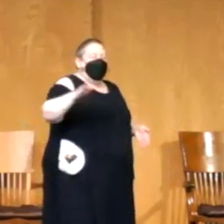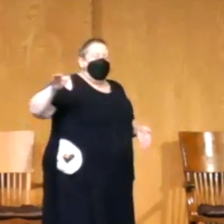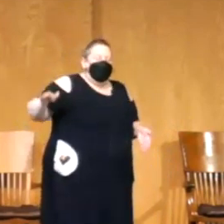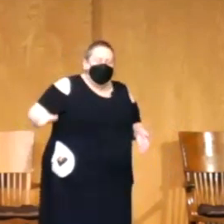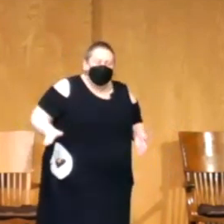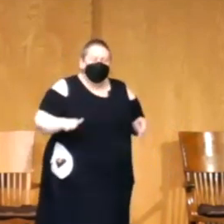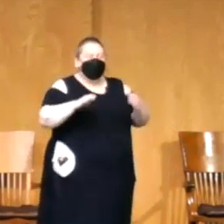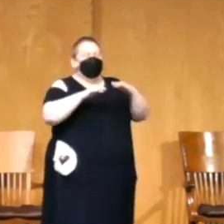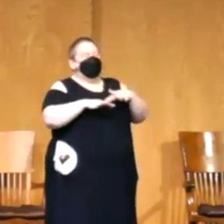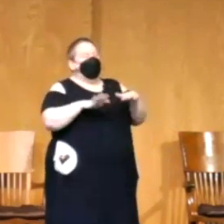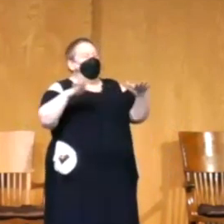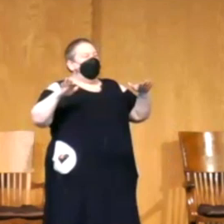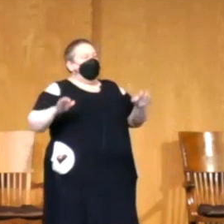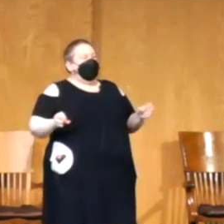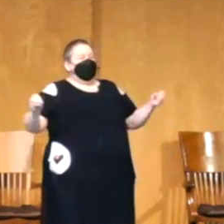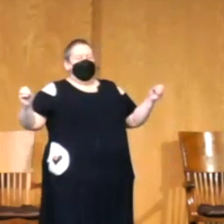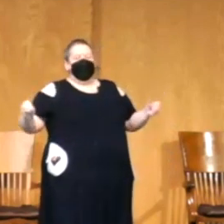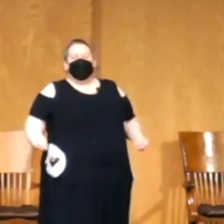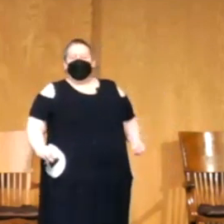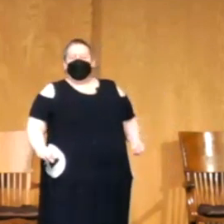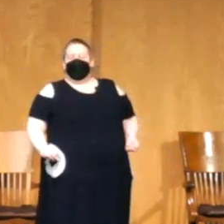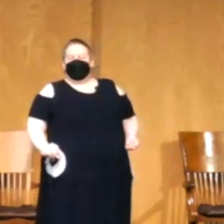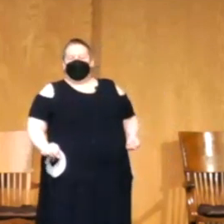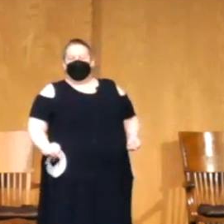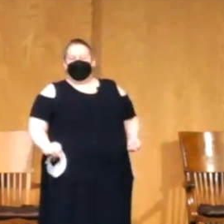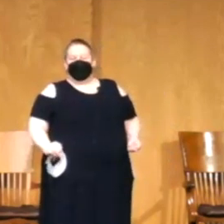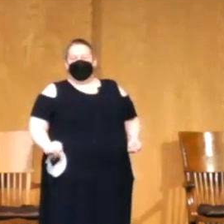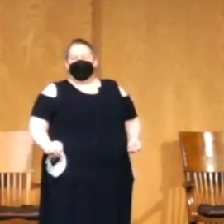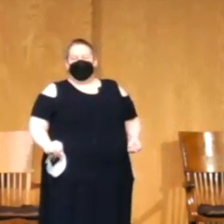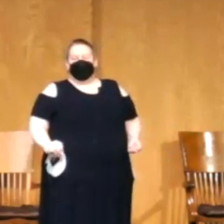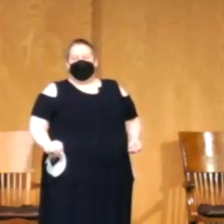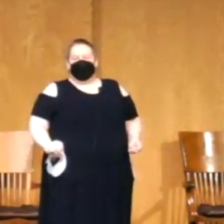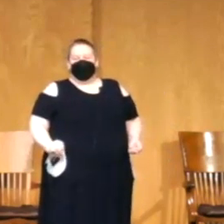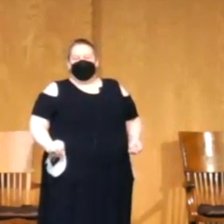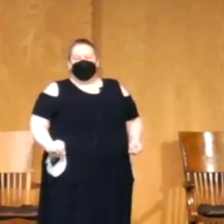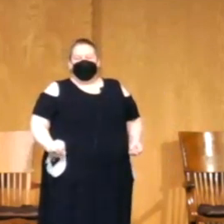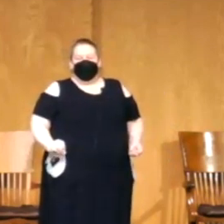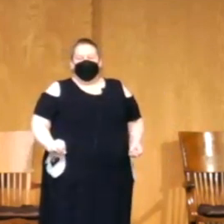know this is not that message.